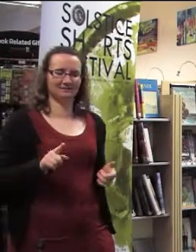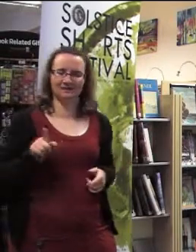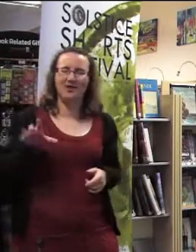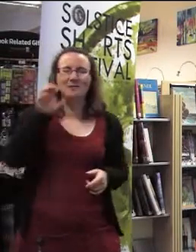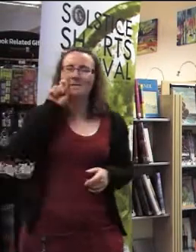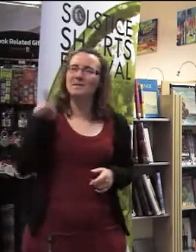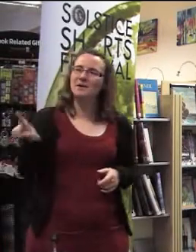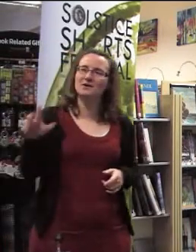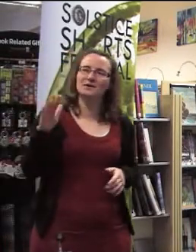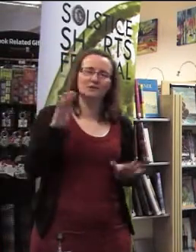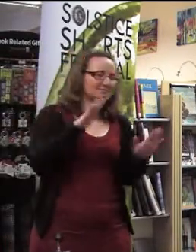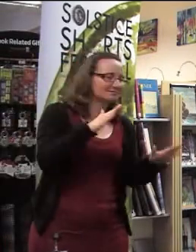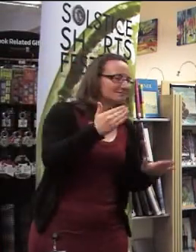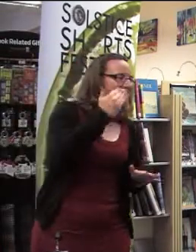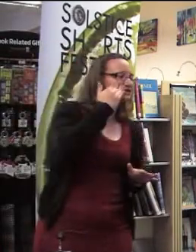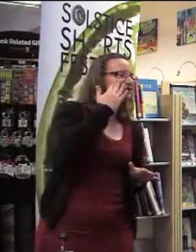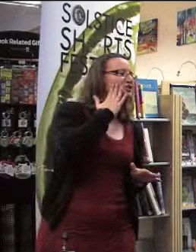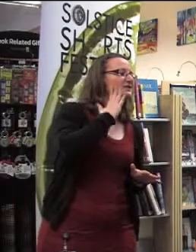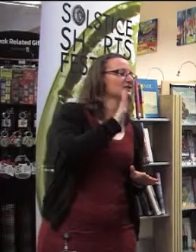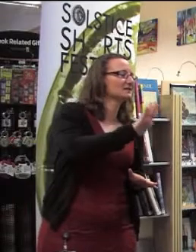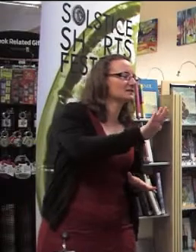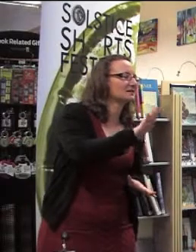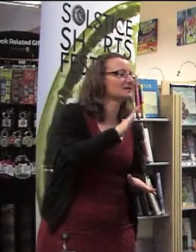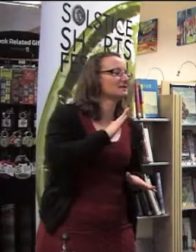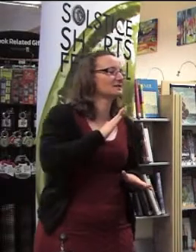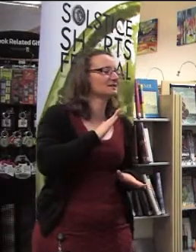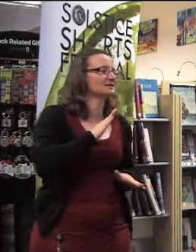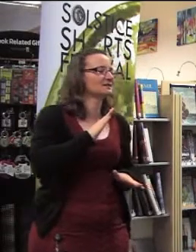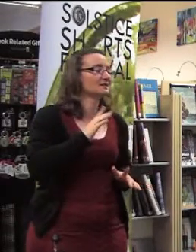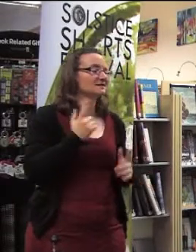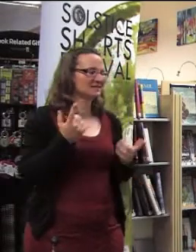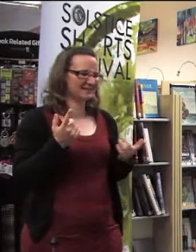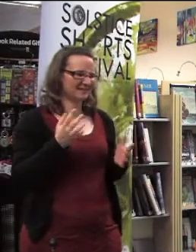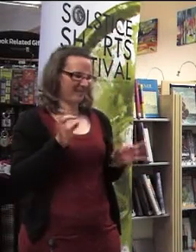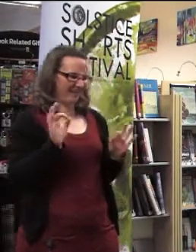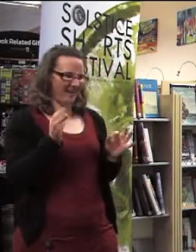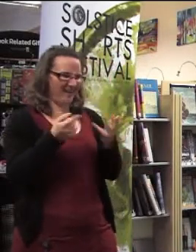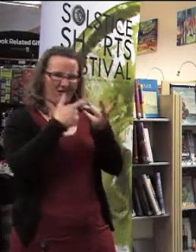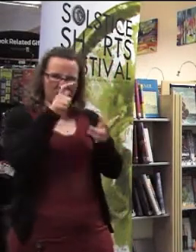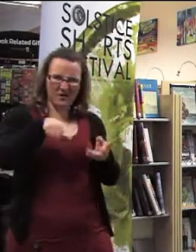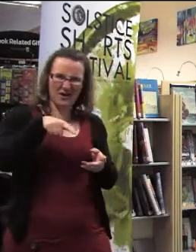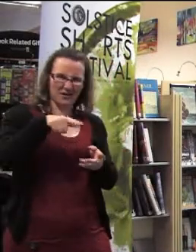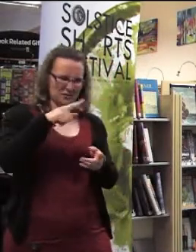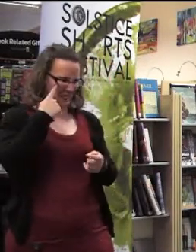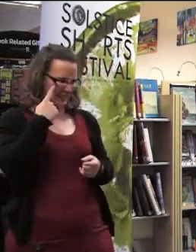cheek. No one else would ever think that we could be as one.